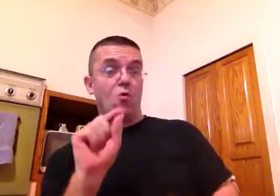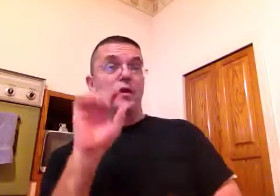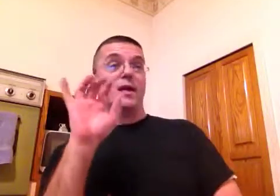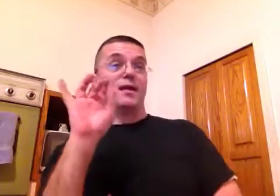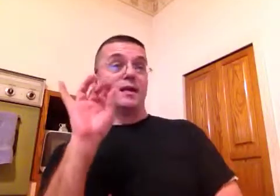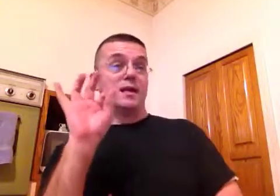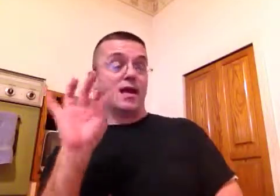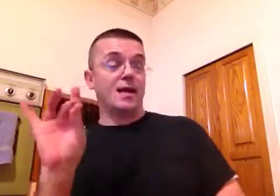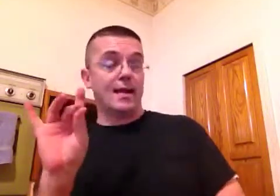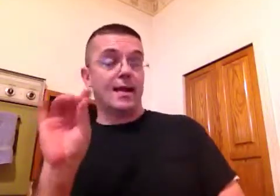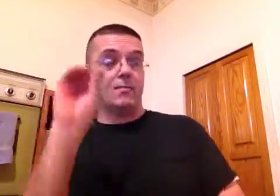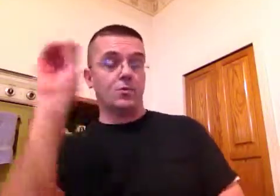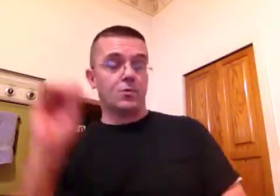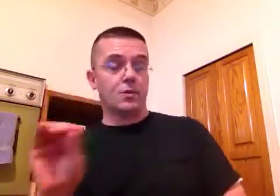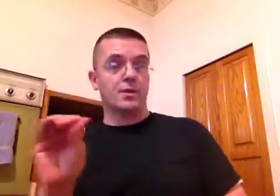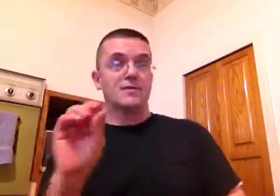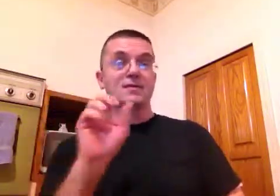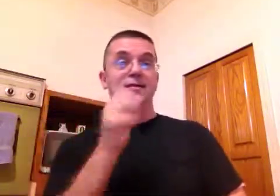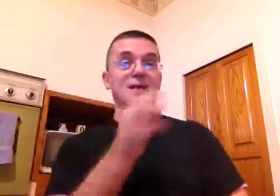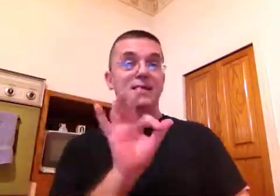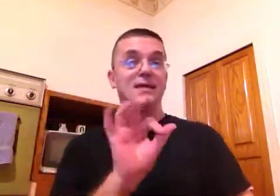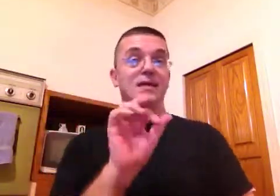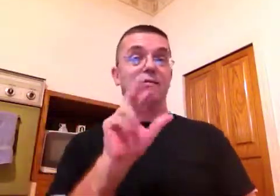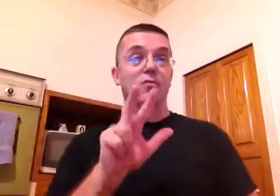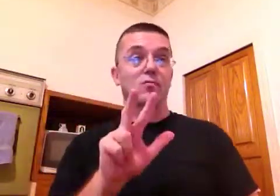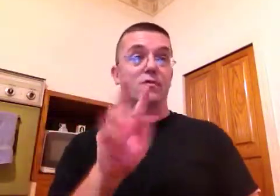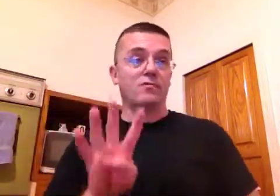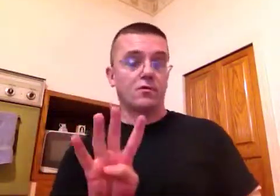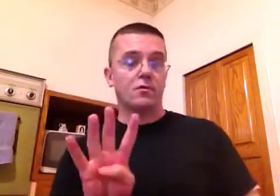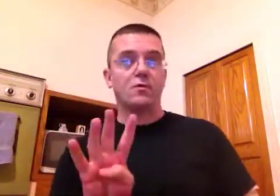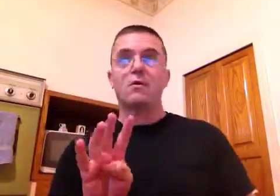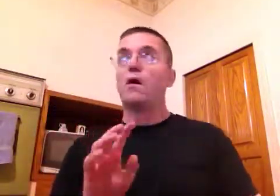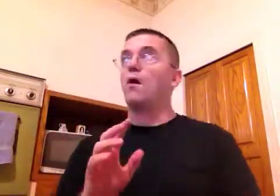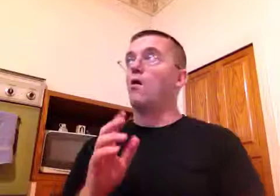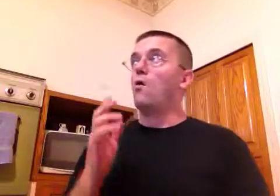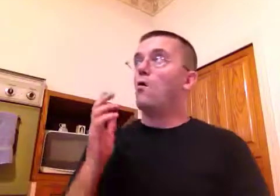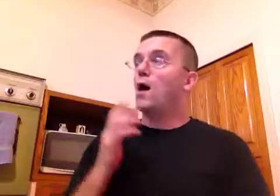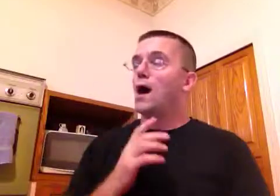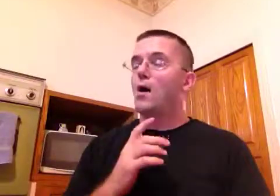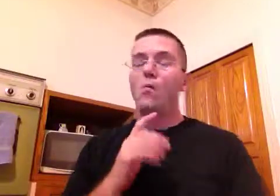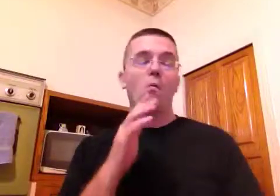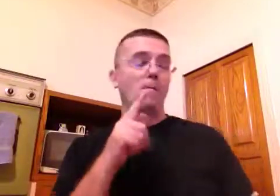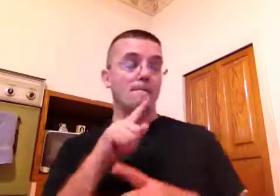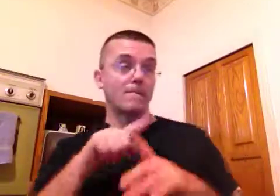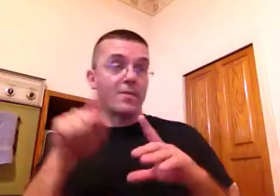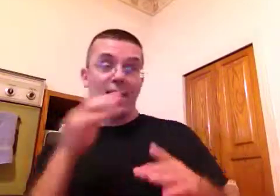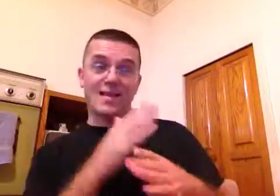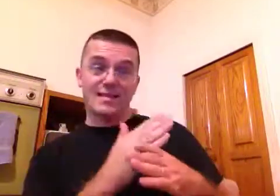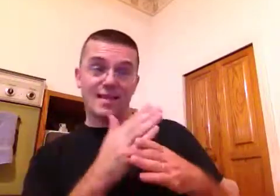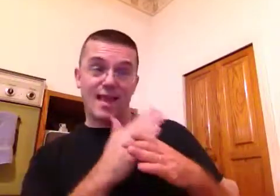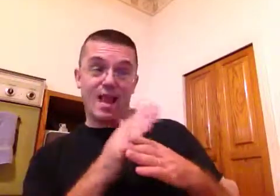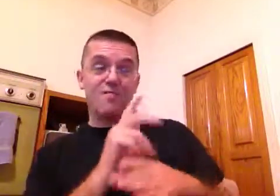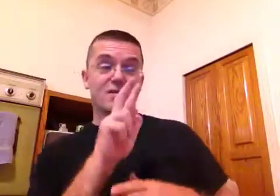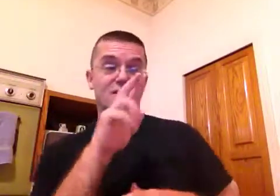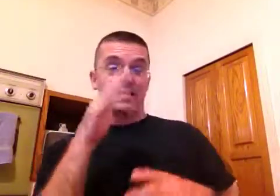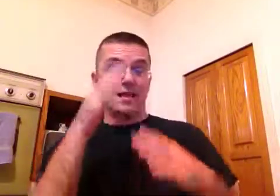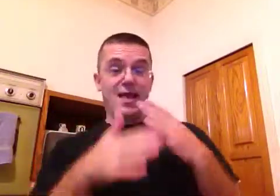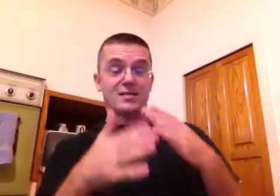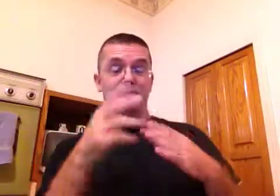11.98% since 1934. Wow. But that's the average. In the last 3 years, it has